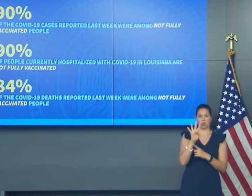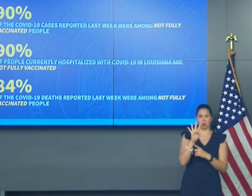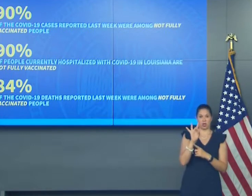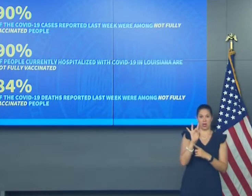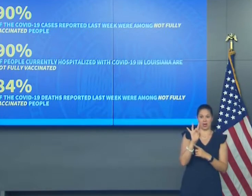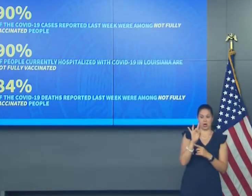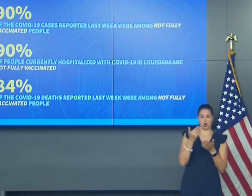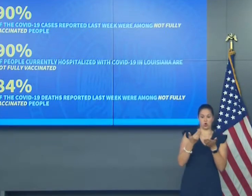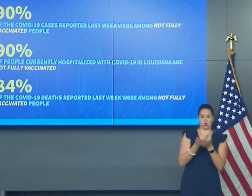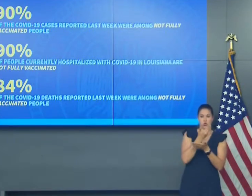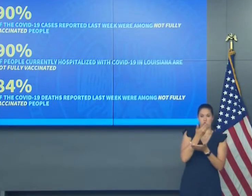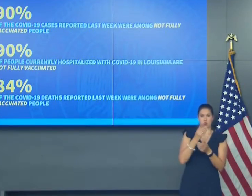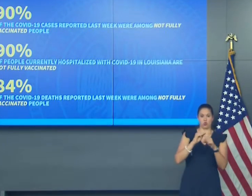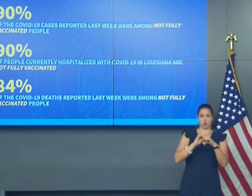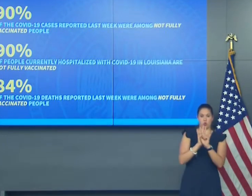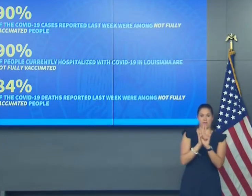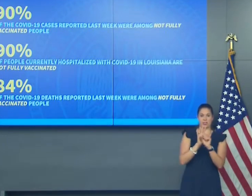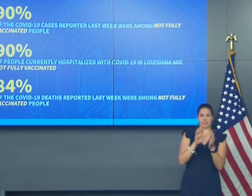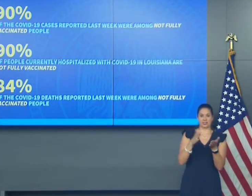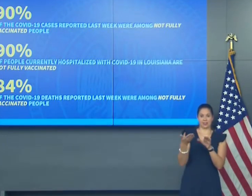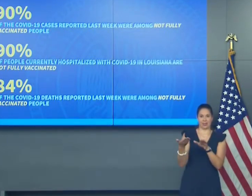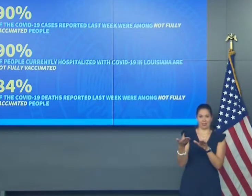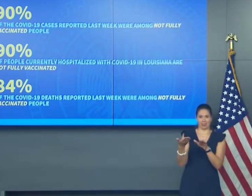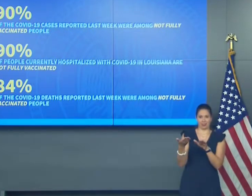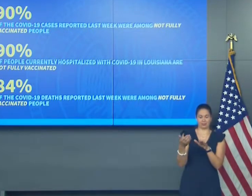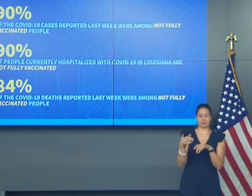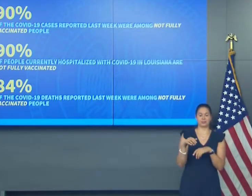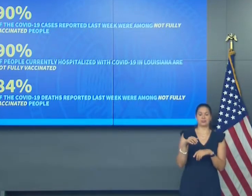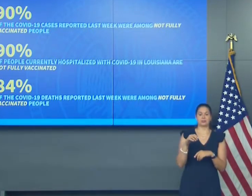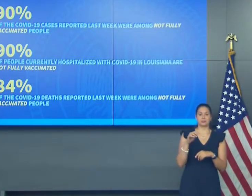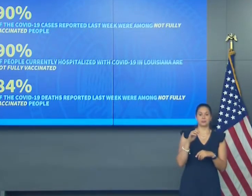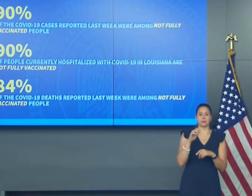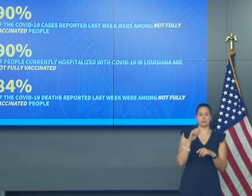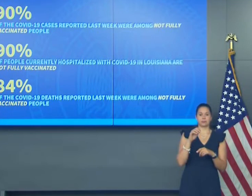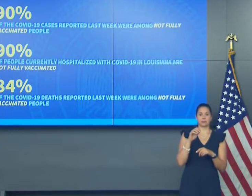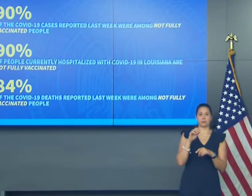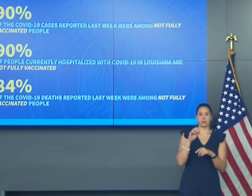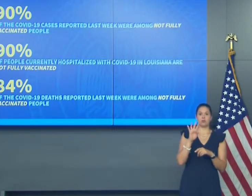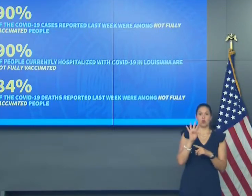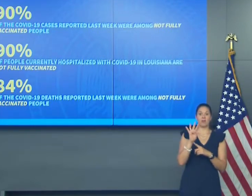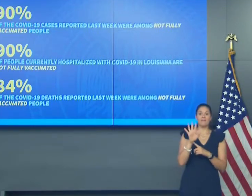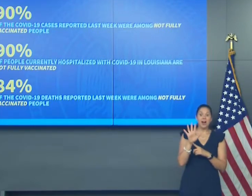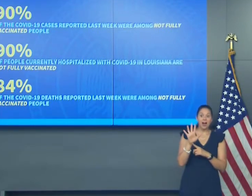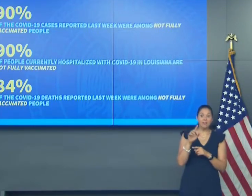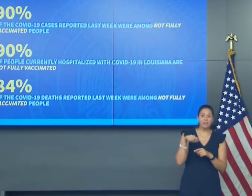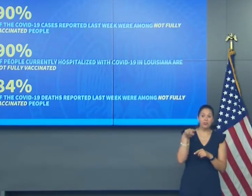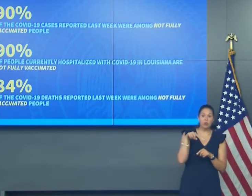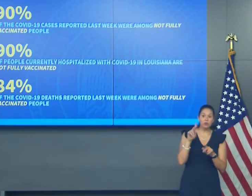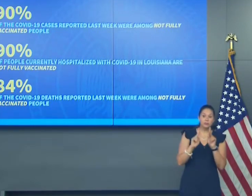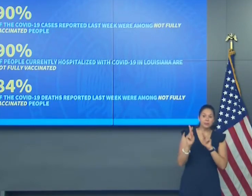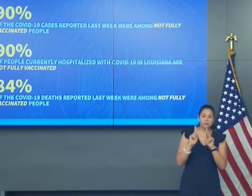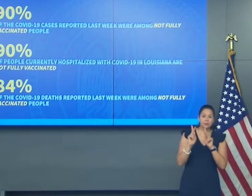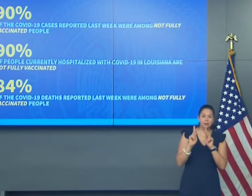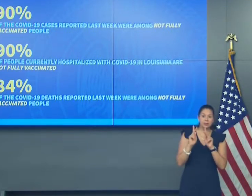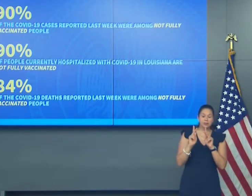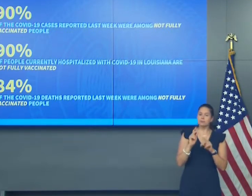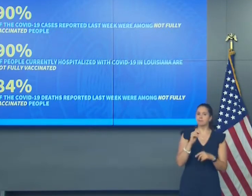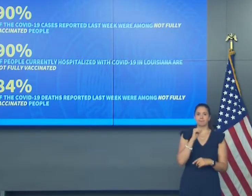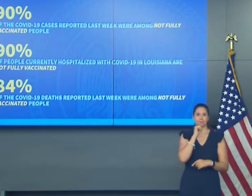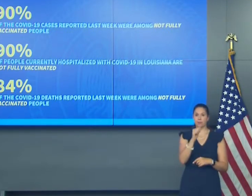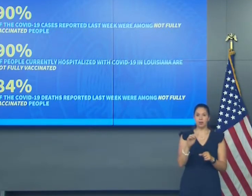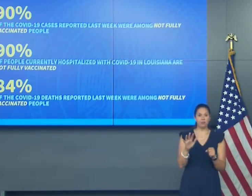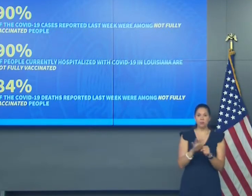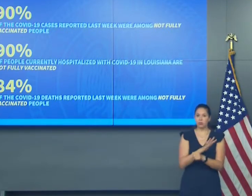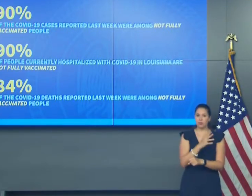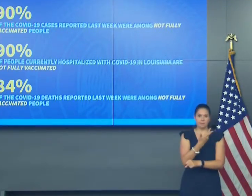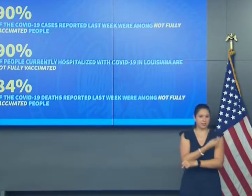48 new COVID-19 deaths, of which 45 of those 48 were not